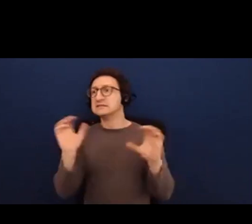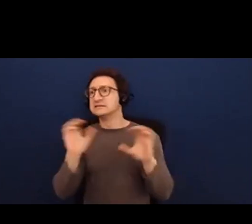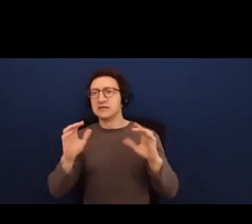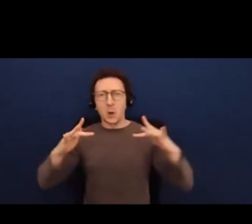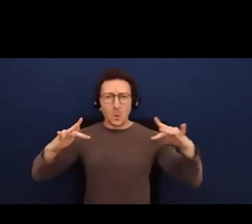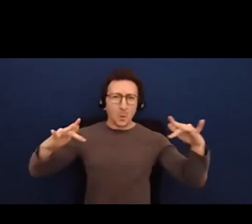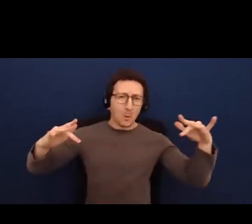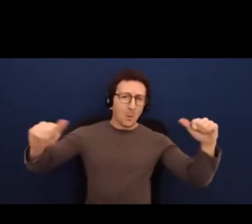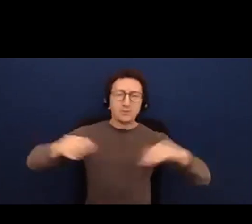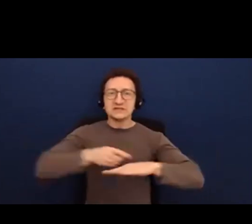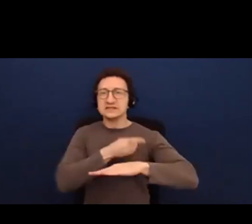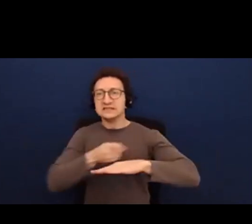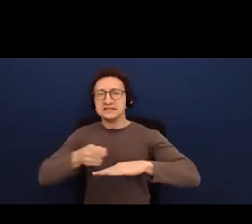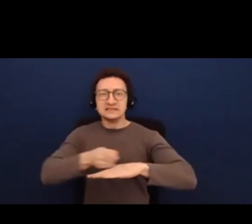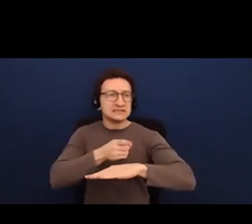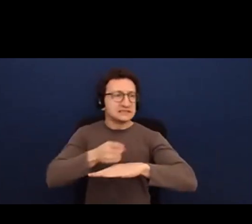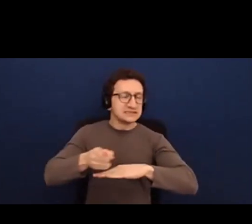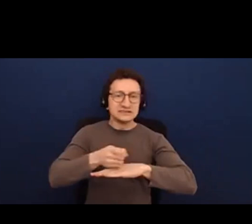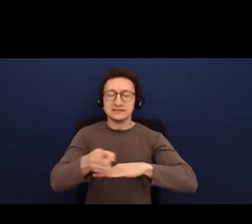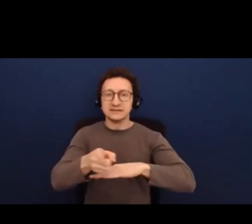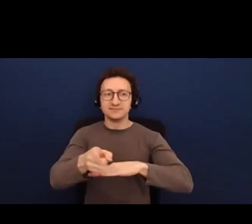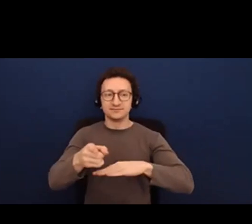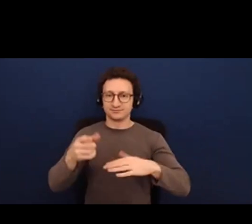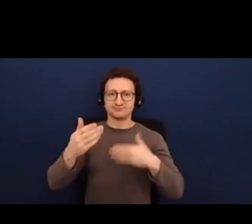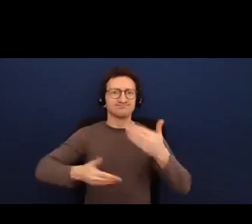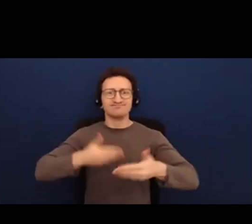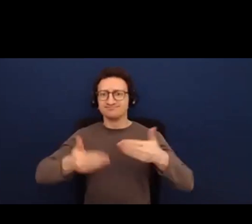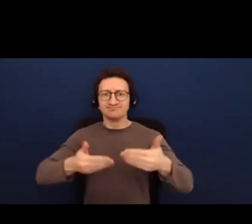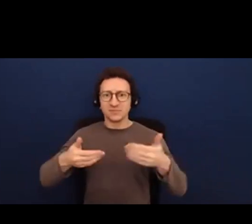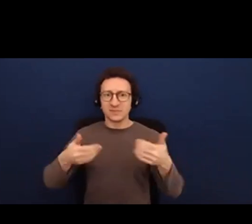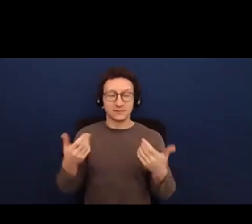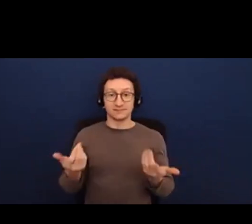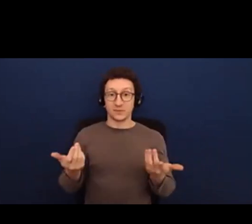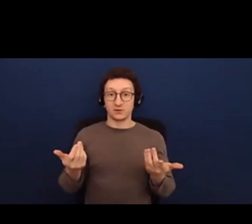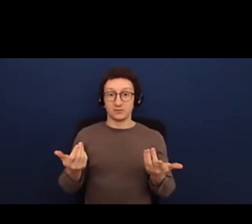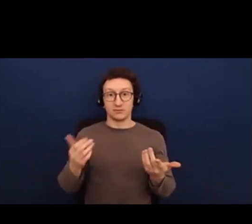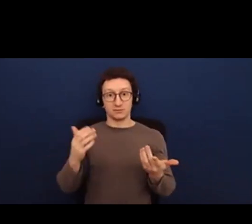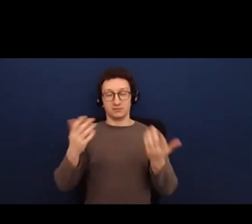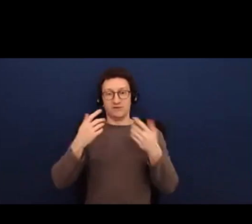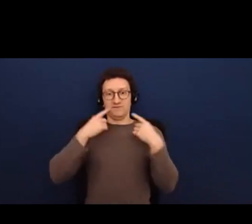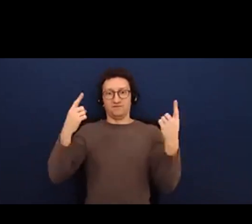you must make yourself into a midbar, into a desert, so that